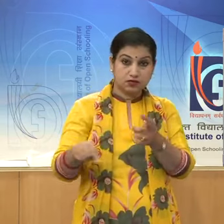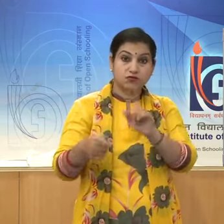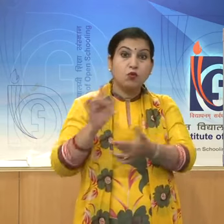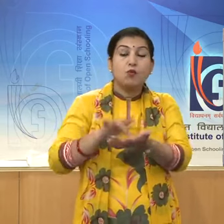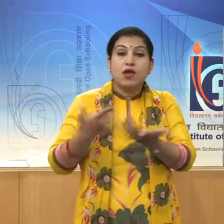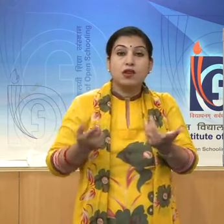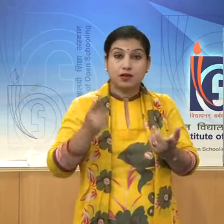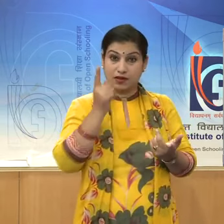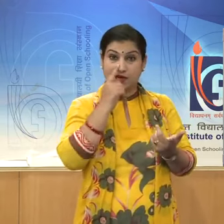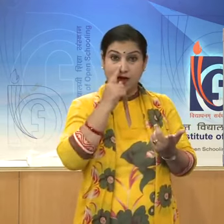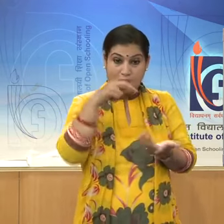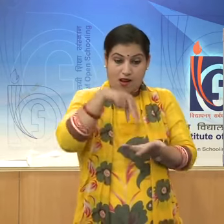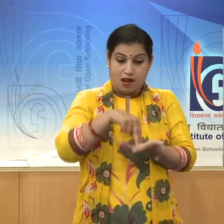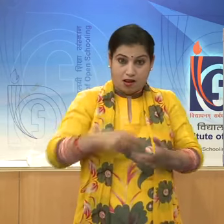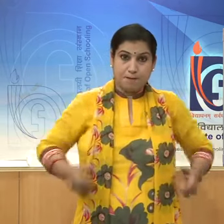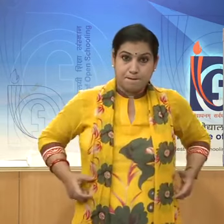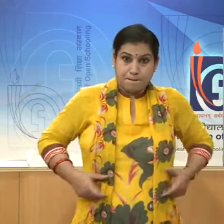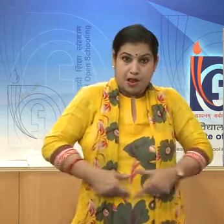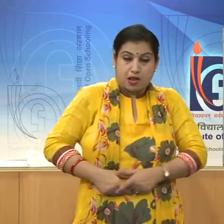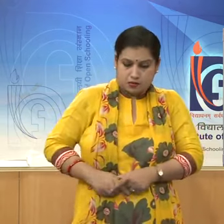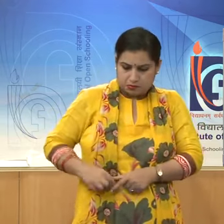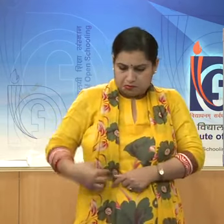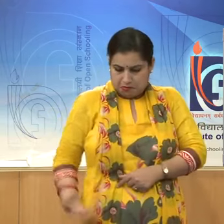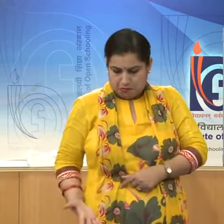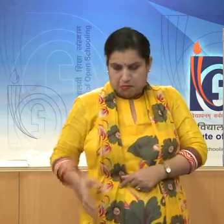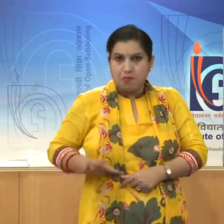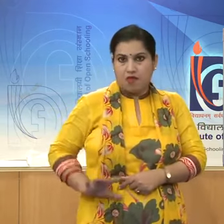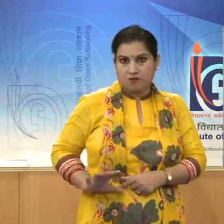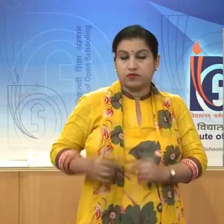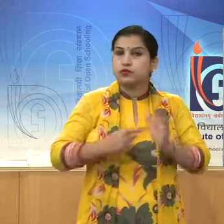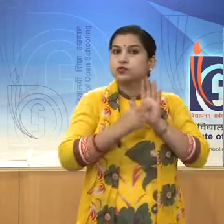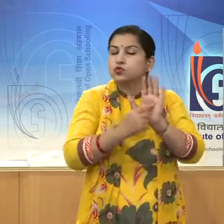from the girl's belt, shown to represent